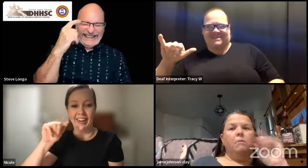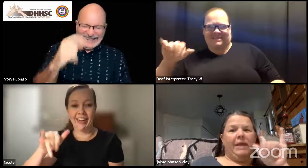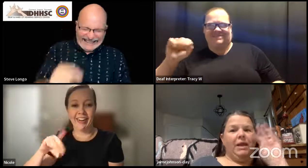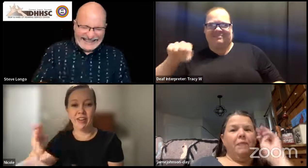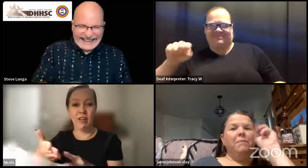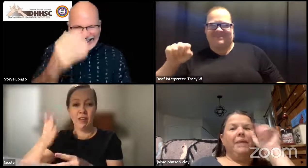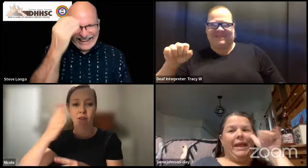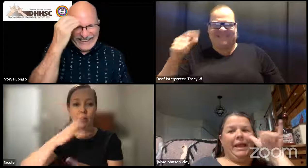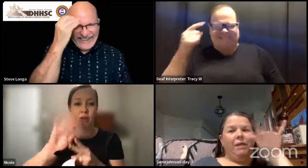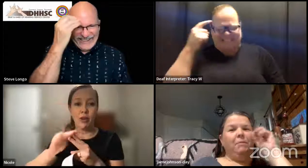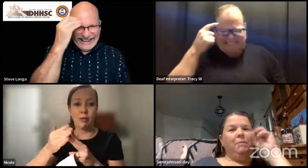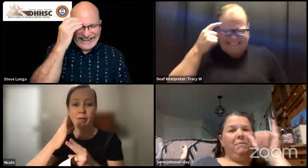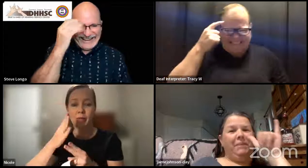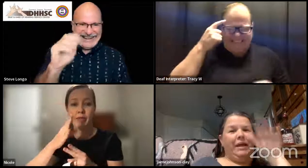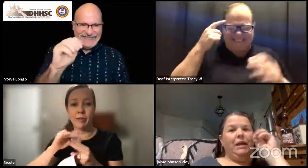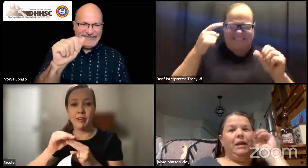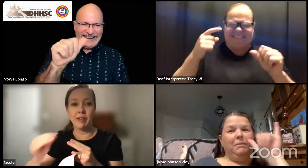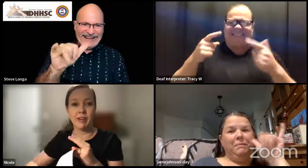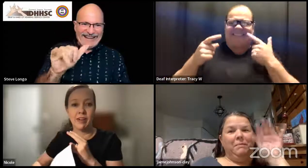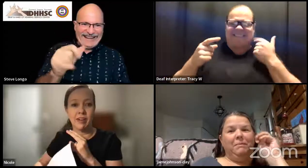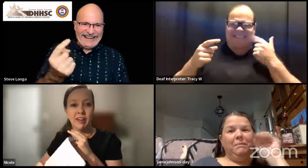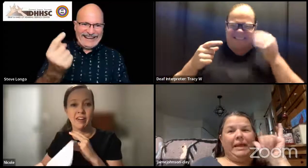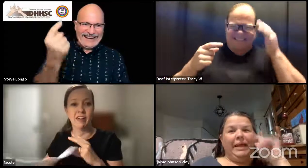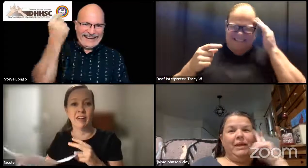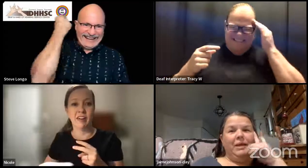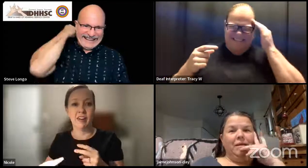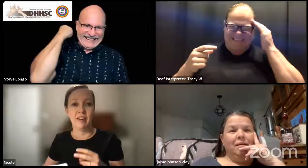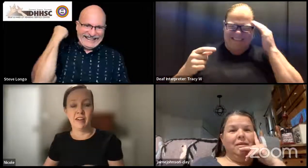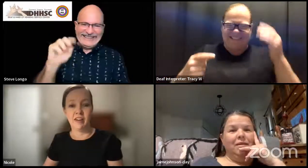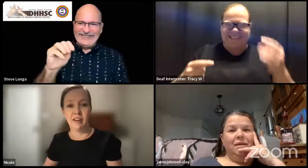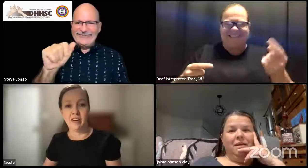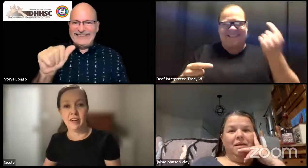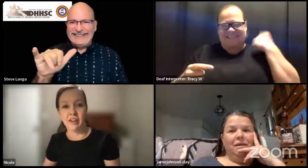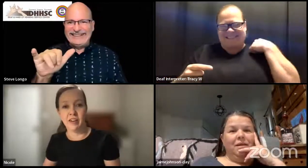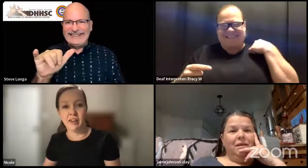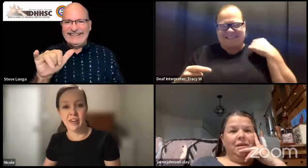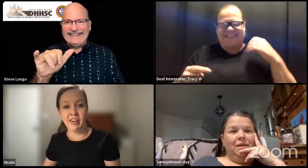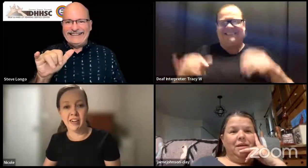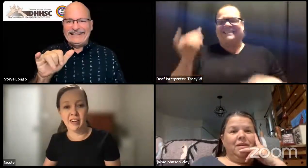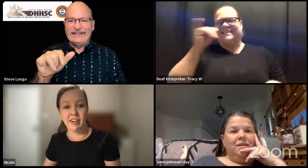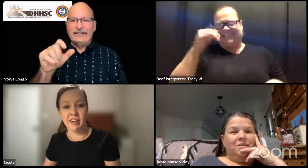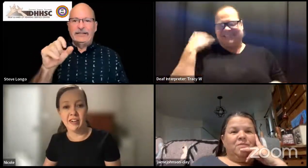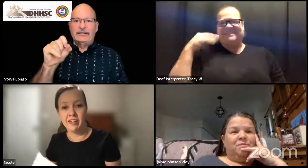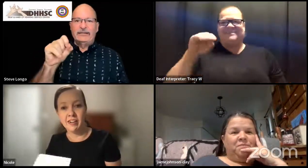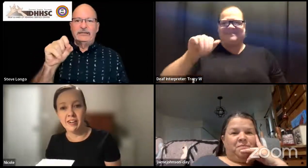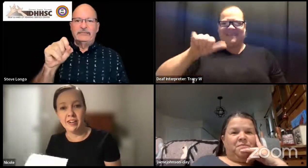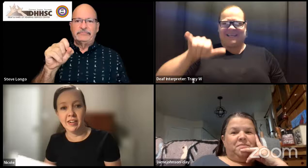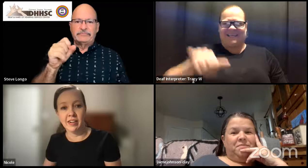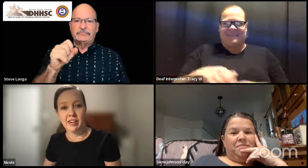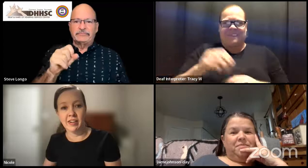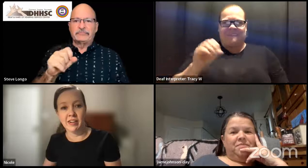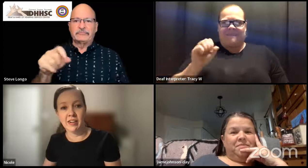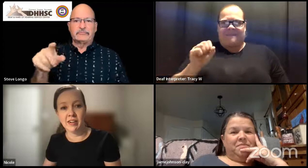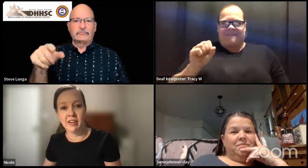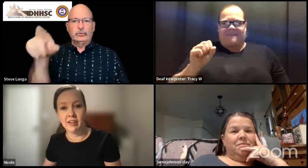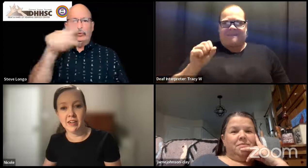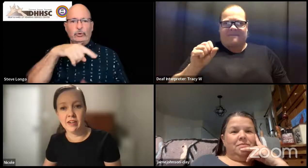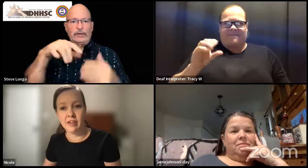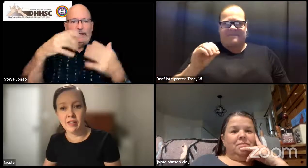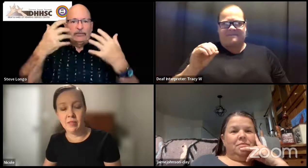I believe. People saying, wow, yes. Oh, yes. It was yes. May prior May. to community comments. It's been a